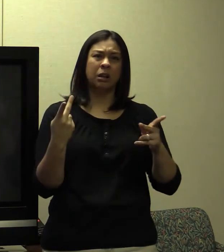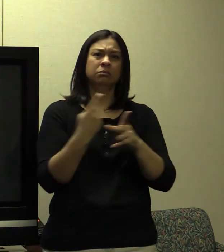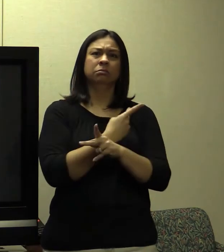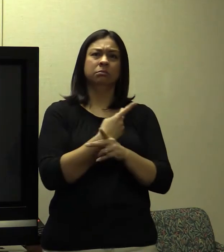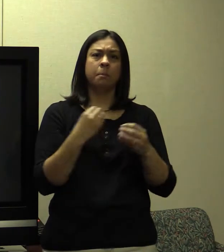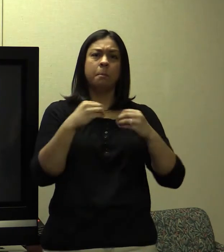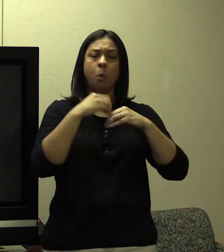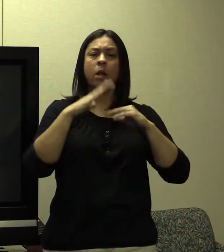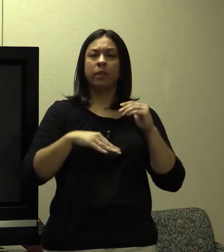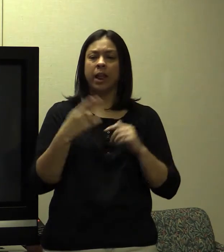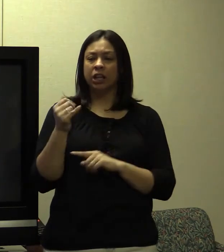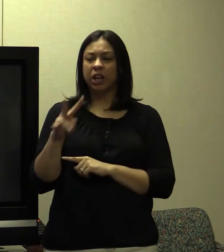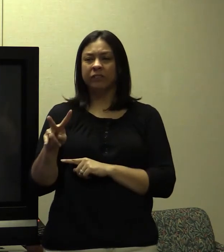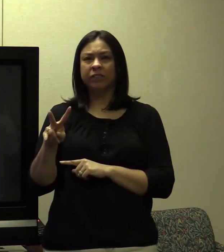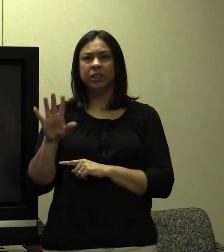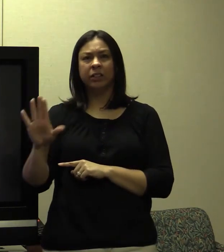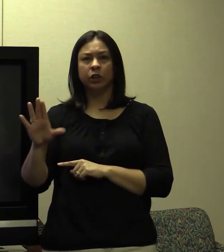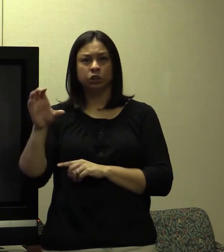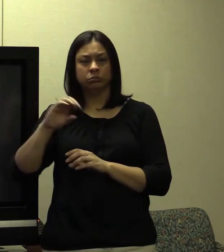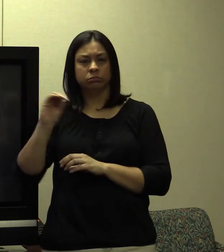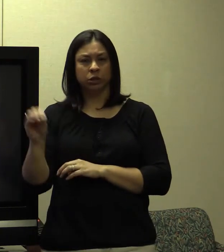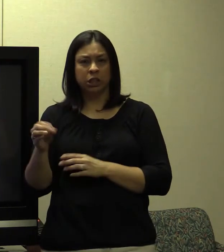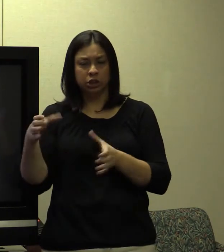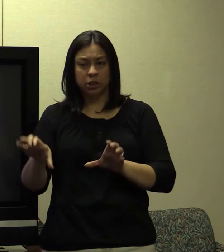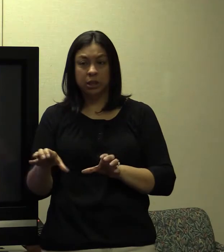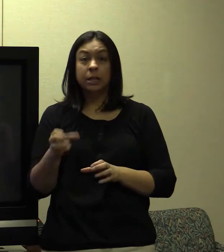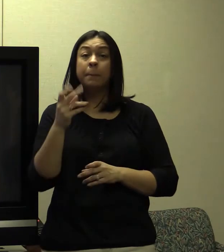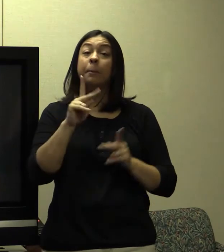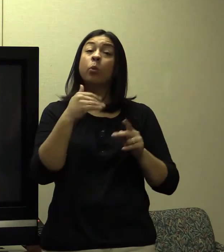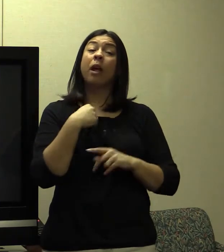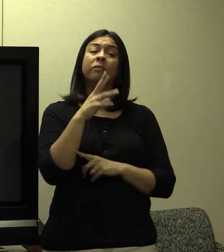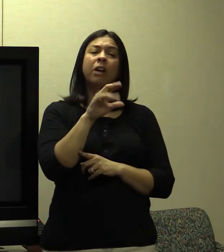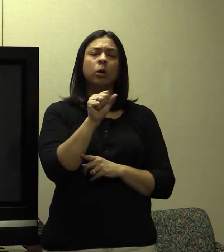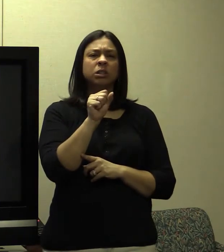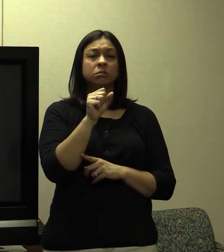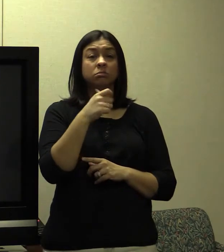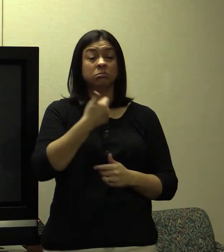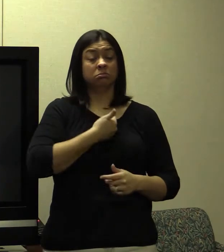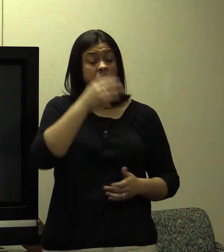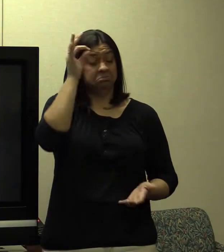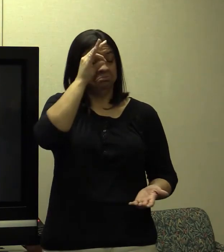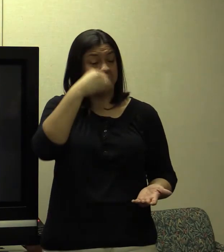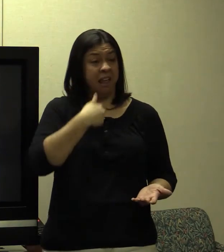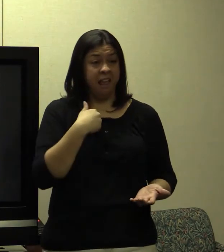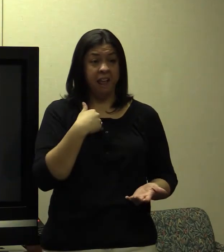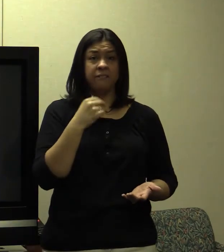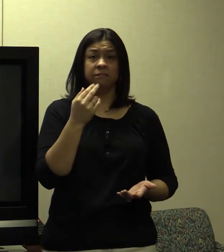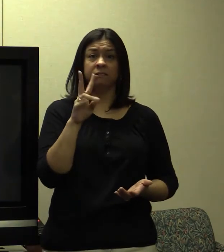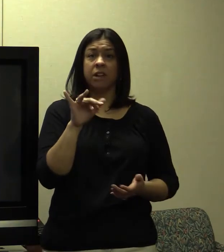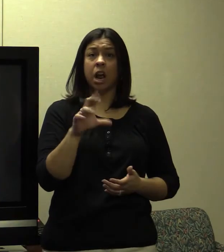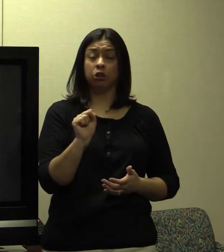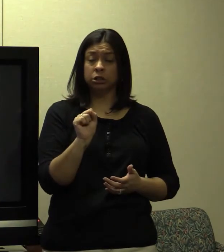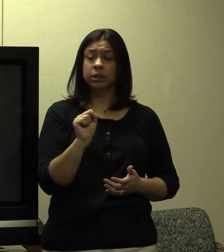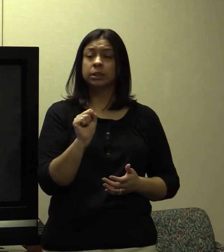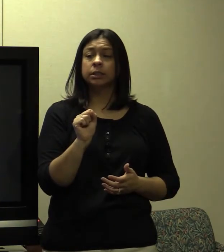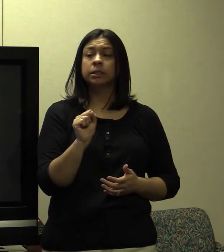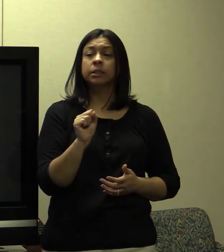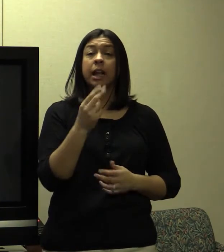And many people who have viruses, specific types of virus, don't even know they're infected. And hepatitis C is the